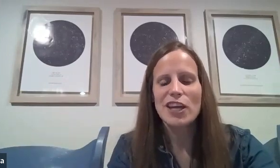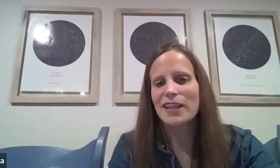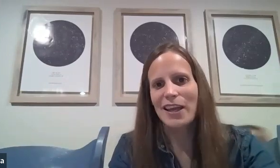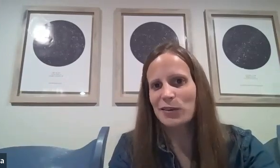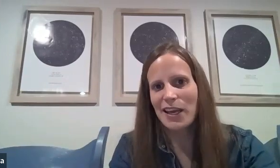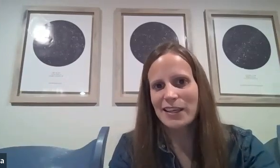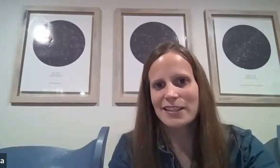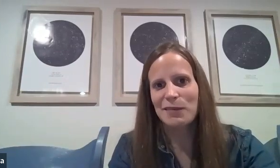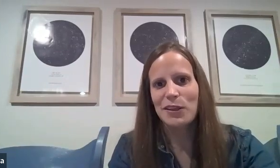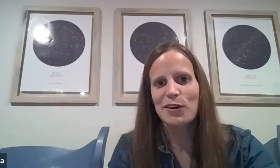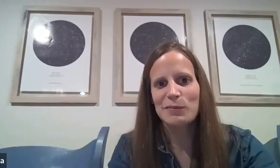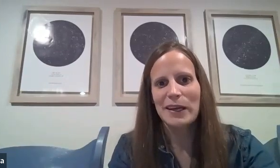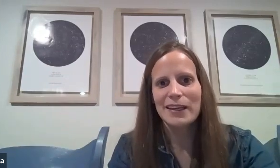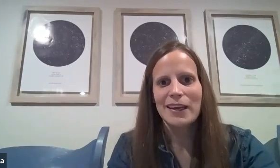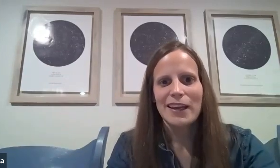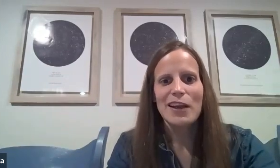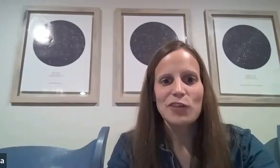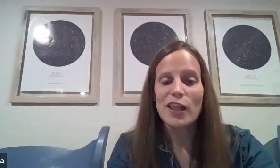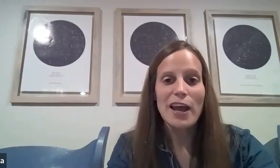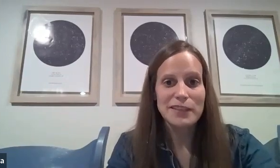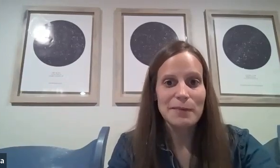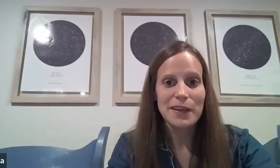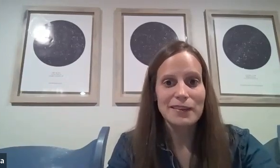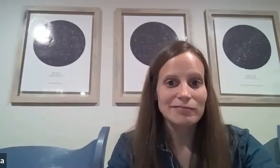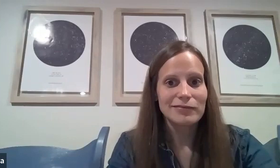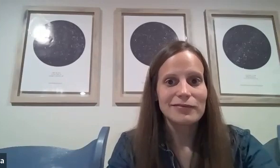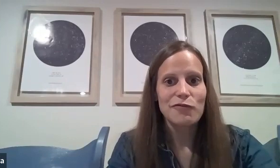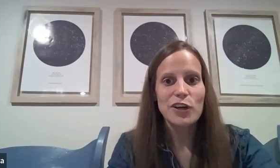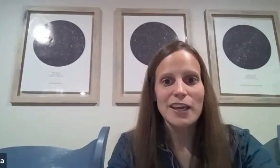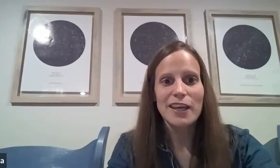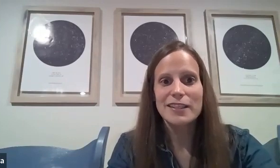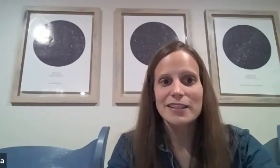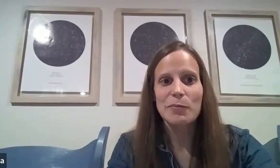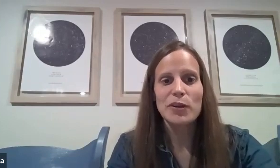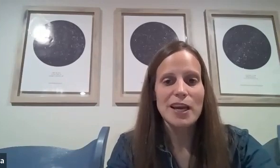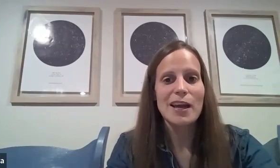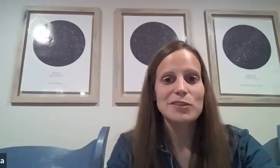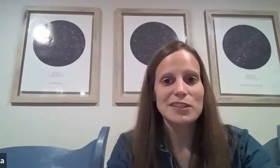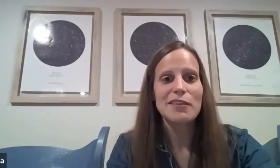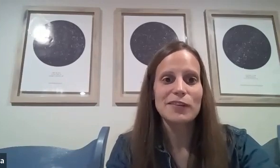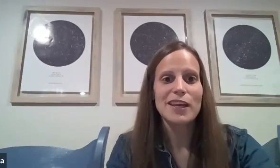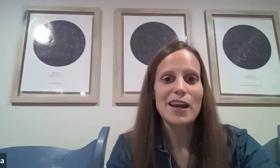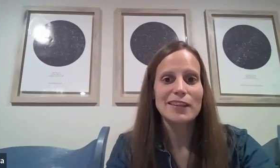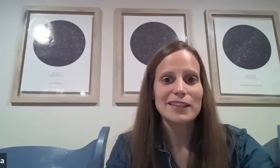check that out and kind of see with her. But if y'all have something for kids at some point in time, just definitely keep